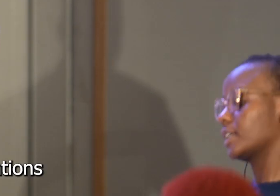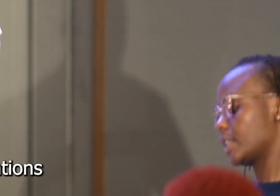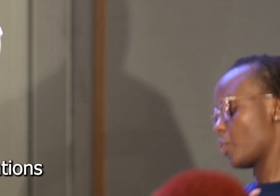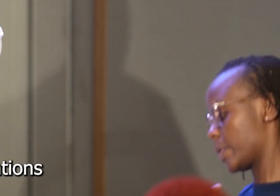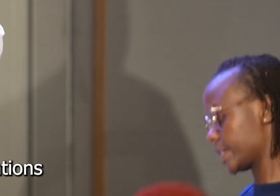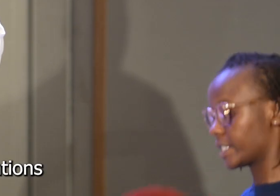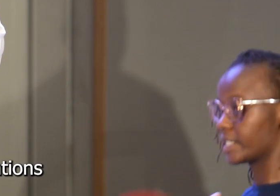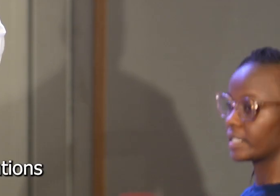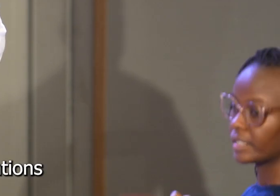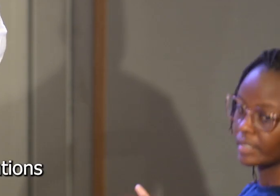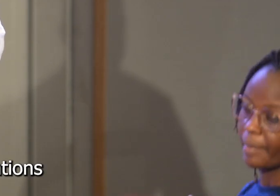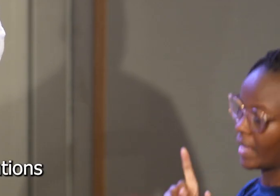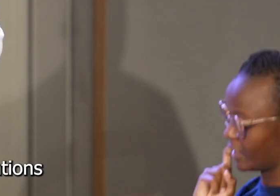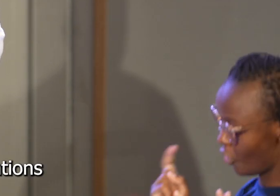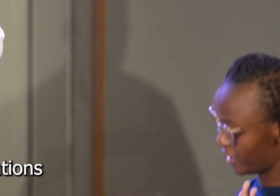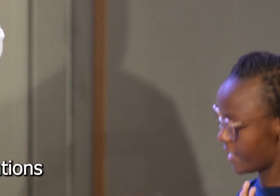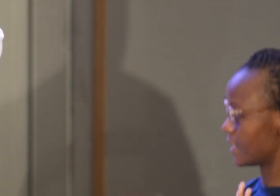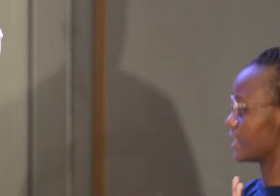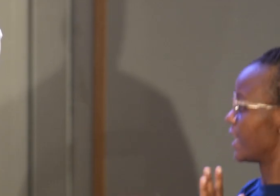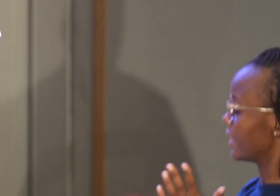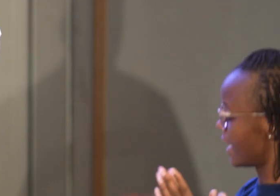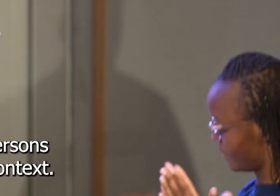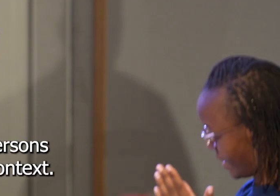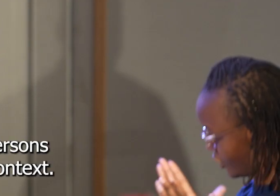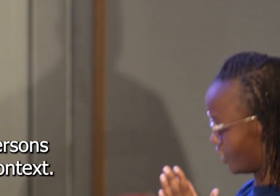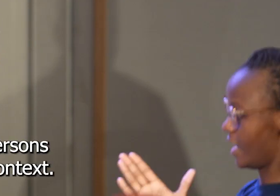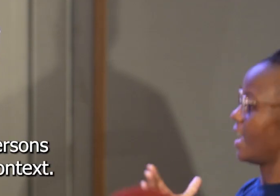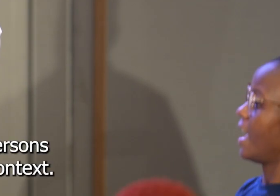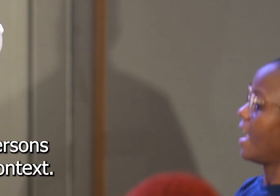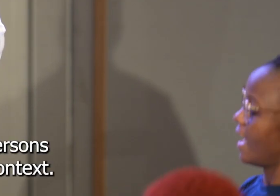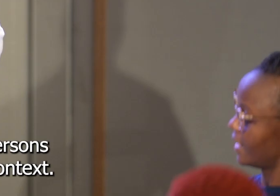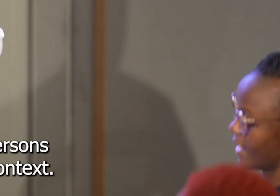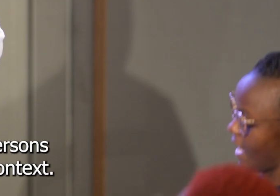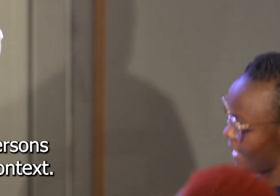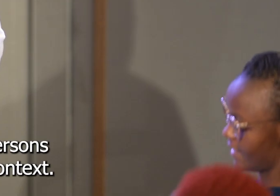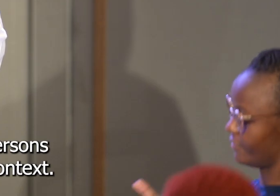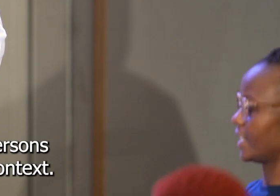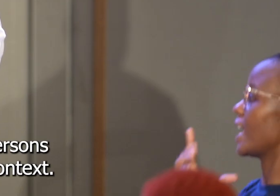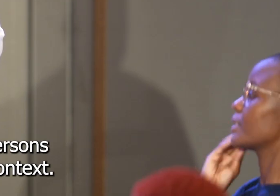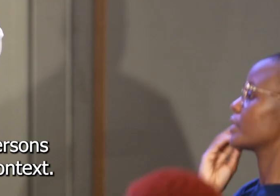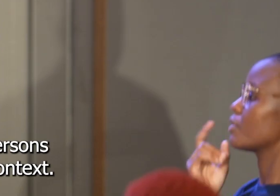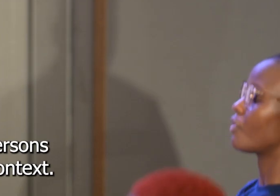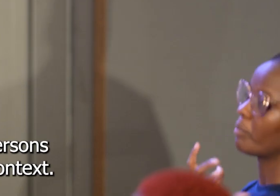that also recognizes the aspirations and the lived experiences of persons with